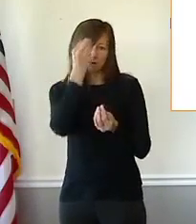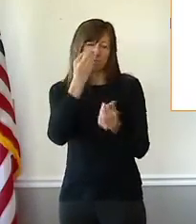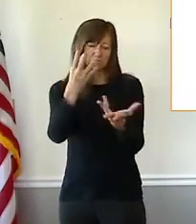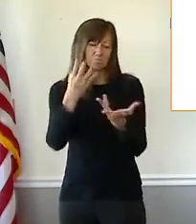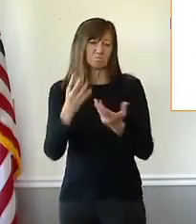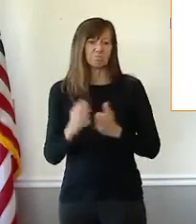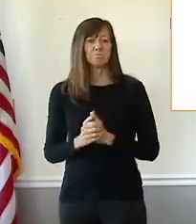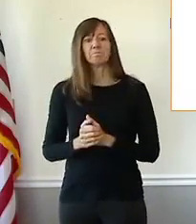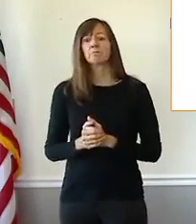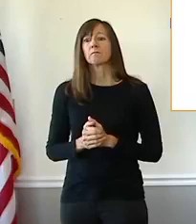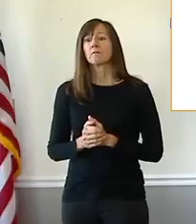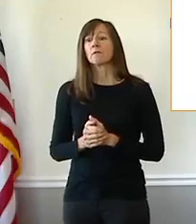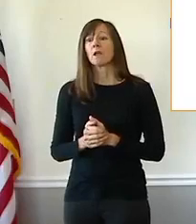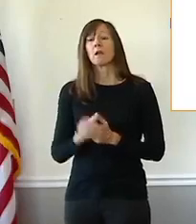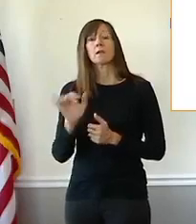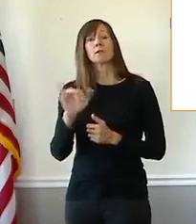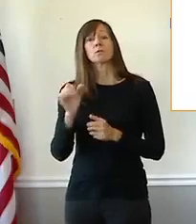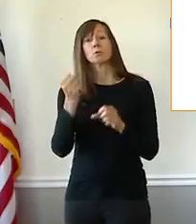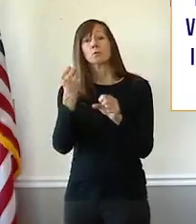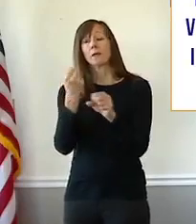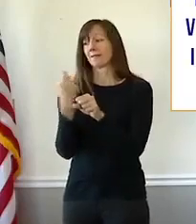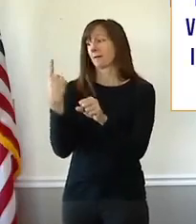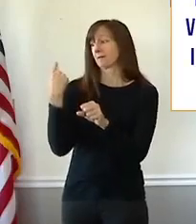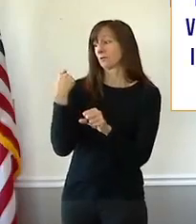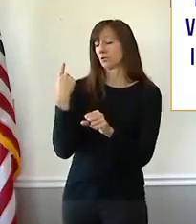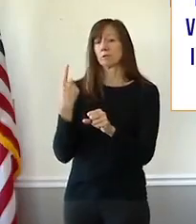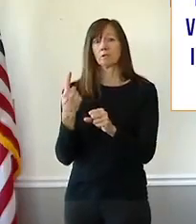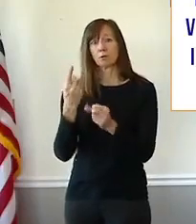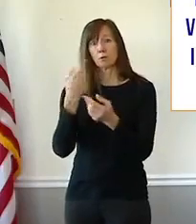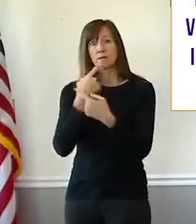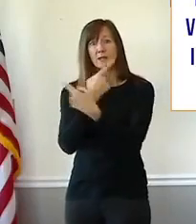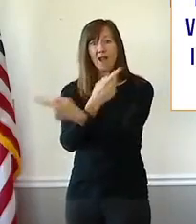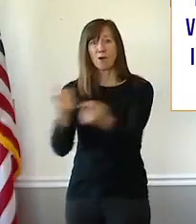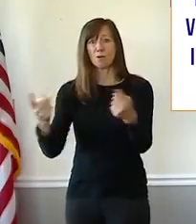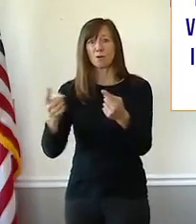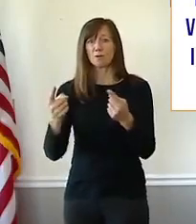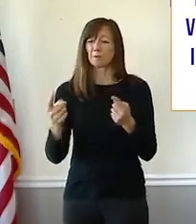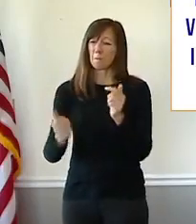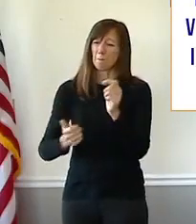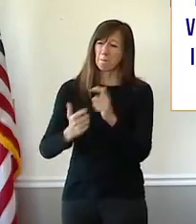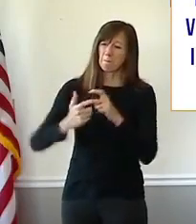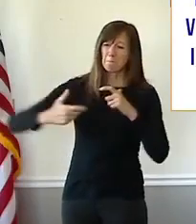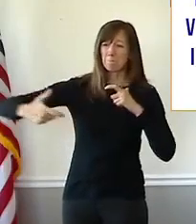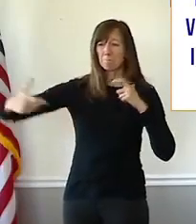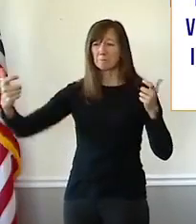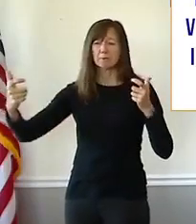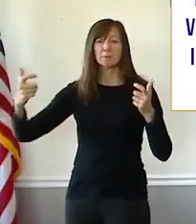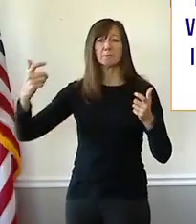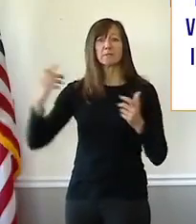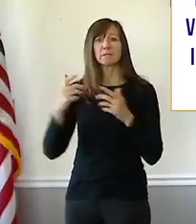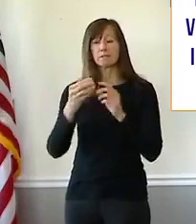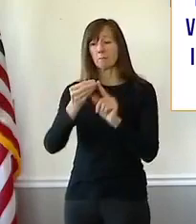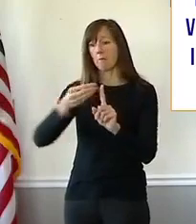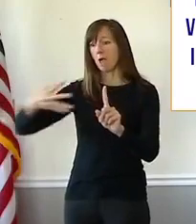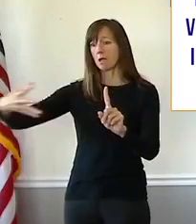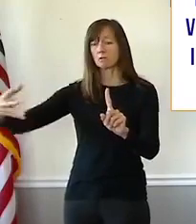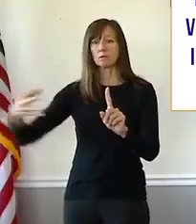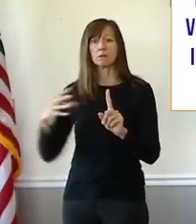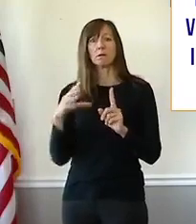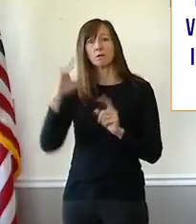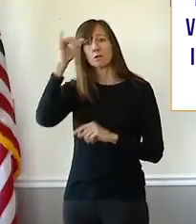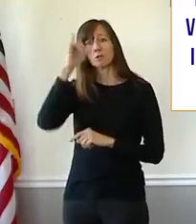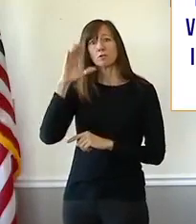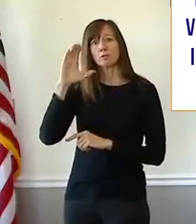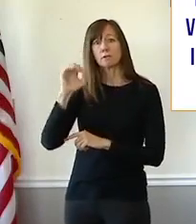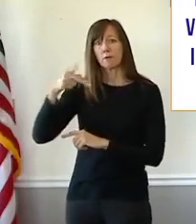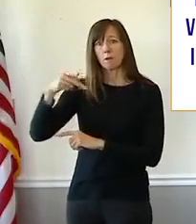last year we announced the largest expansion of Dutchess County parks in 50 years. And really the crown jewel